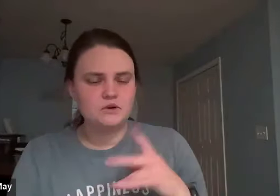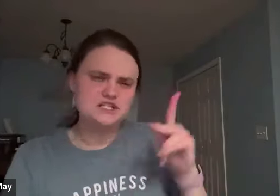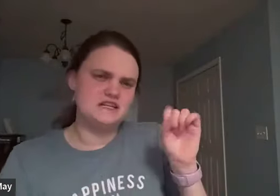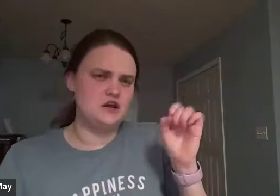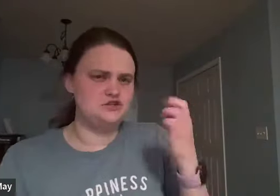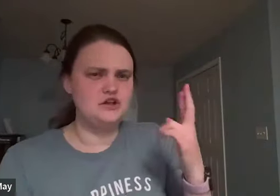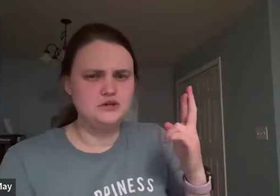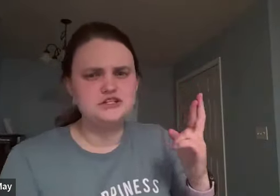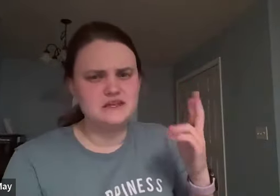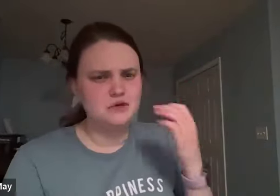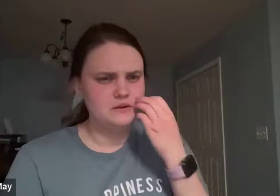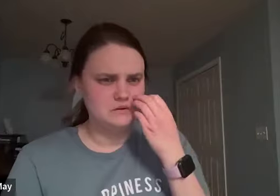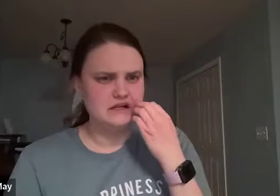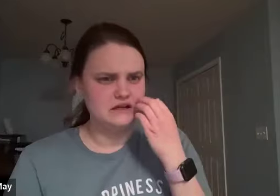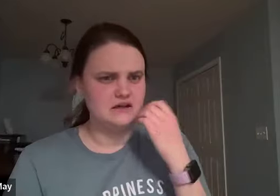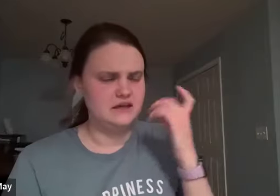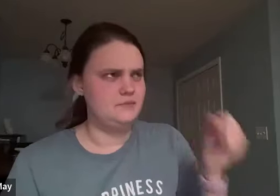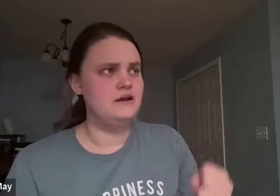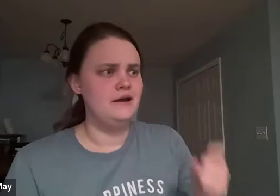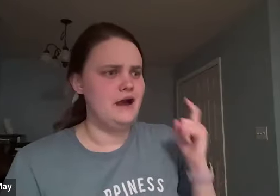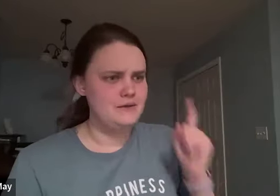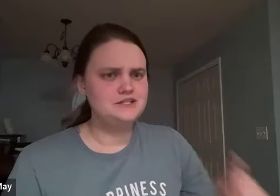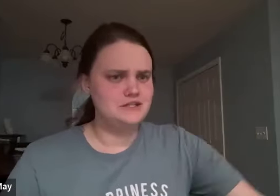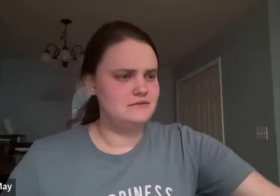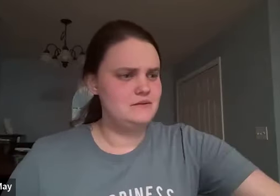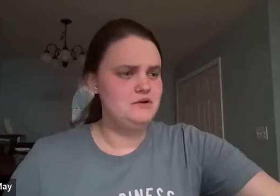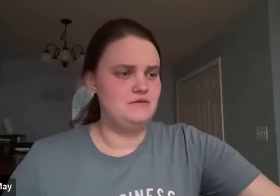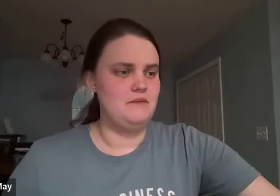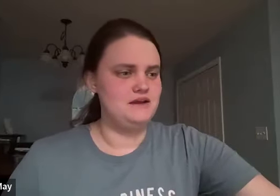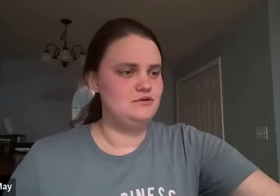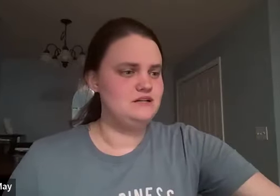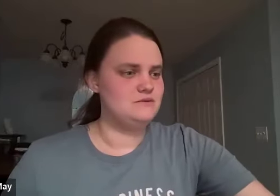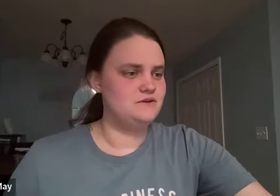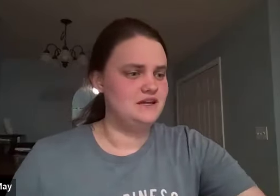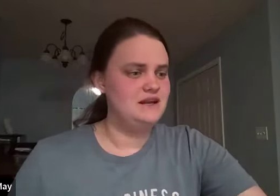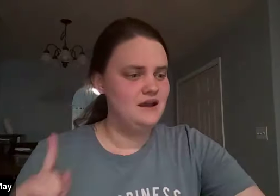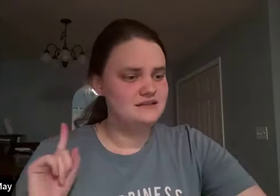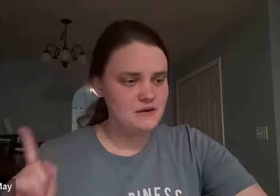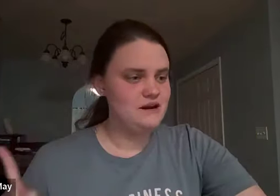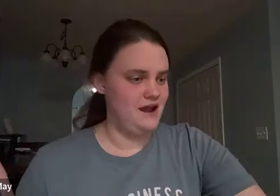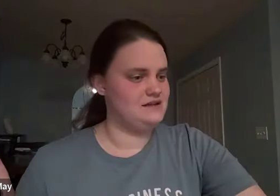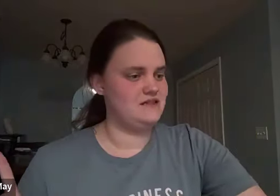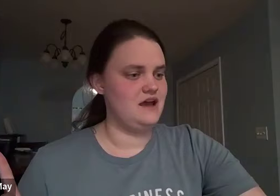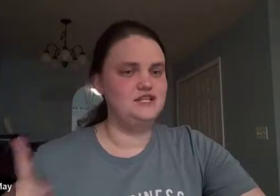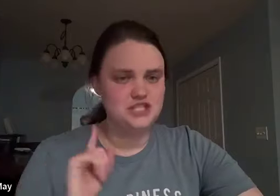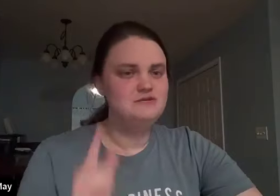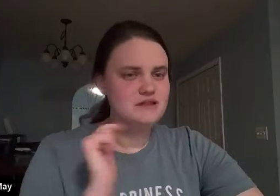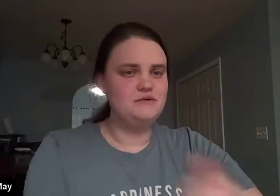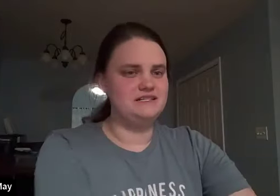Once you say kosher though, usually they probably will keep on. I'm actually gonna, let me put a remind real quick so I don't forget, I want to ask that. I genuinely want to